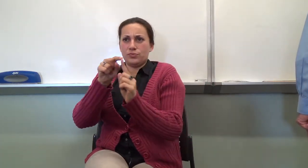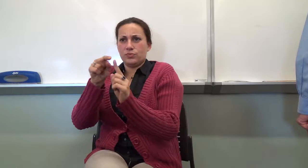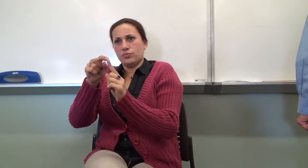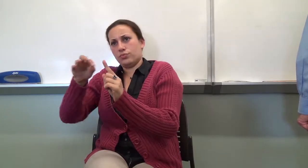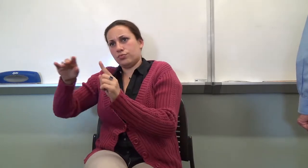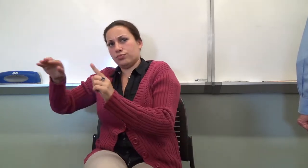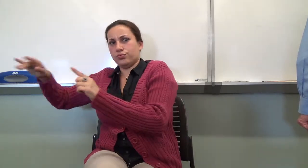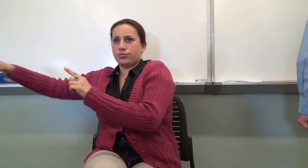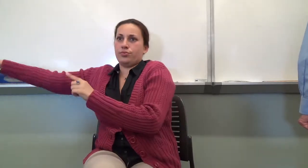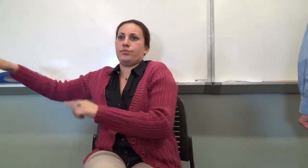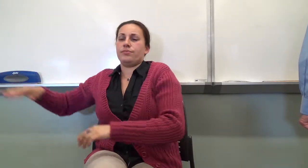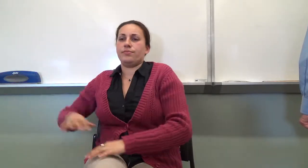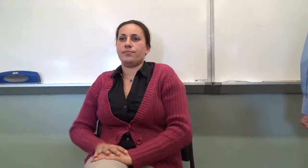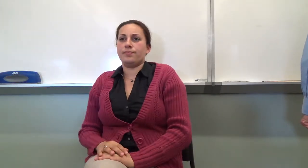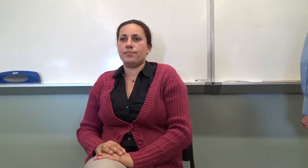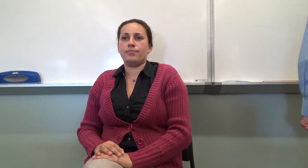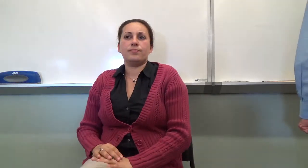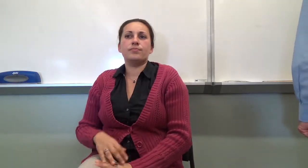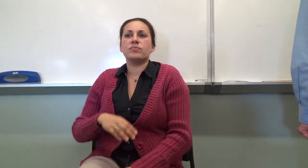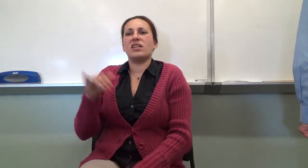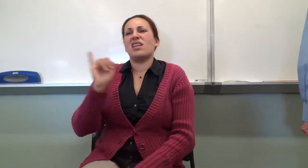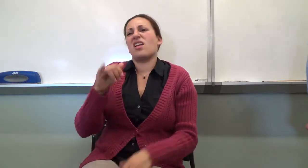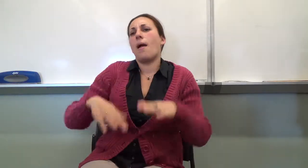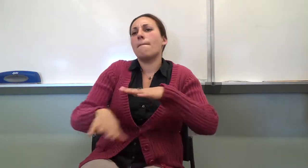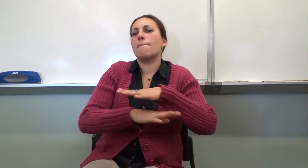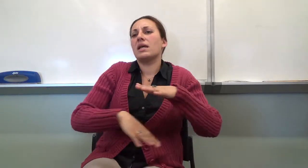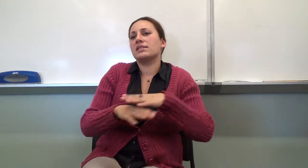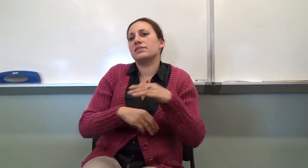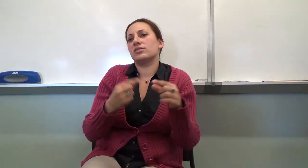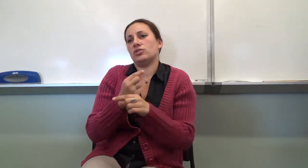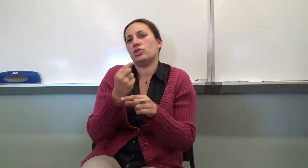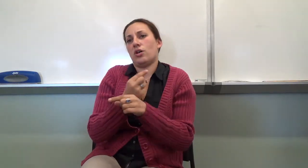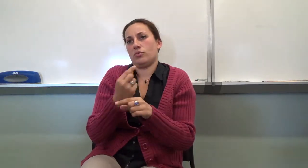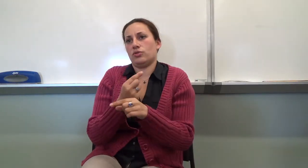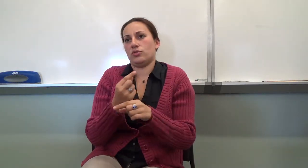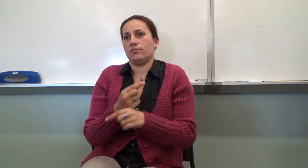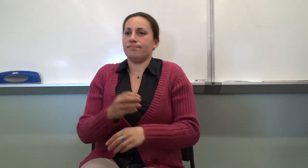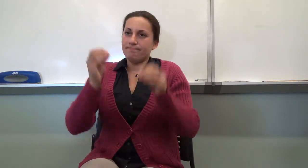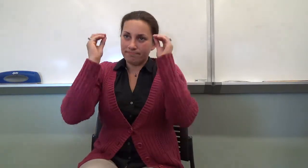So this is the way the basic level of geometry is taught. It's foolishness,